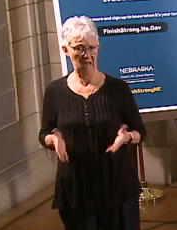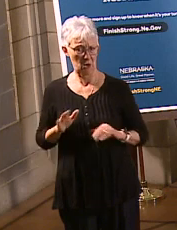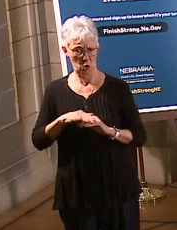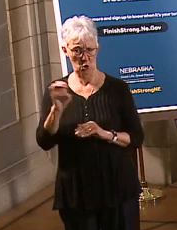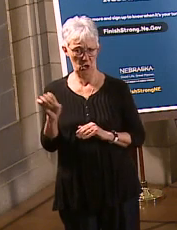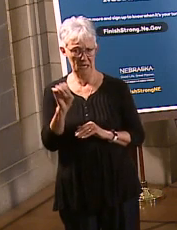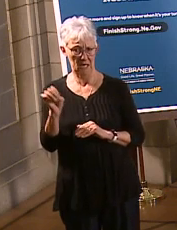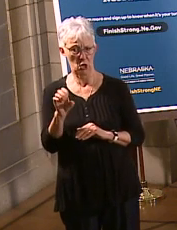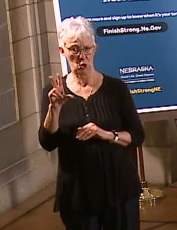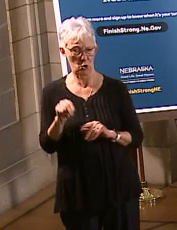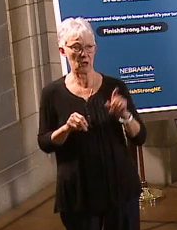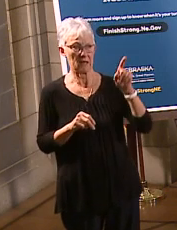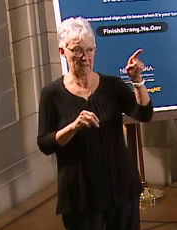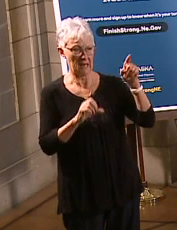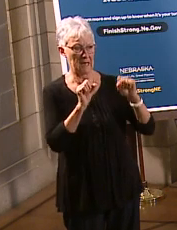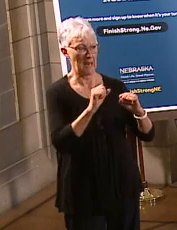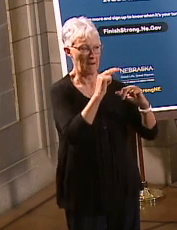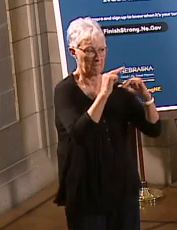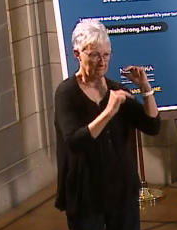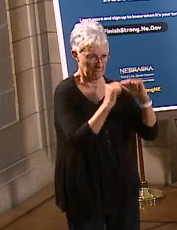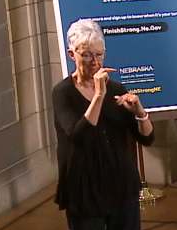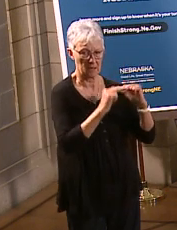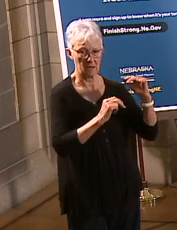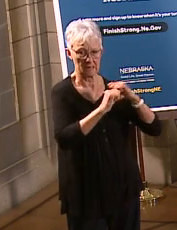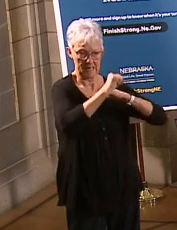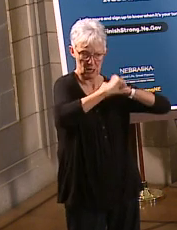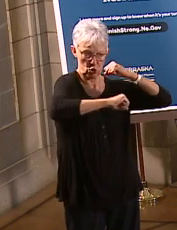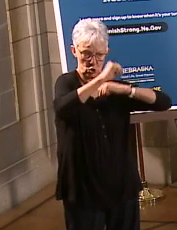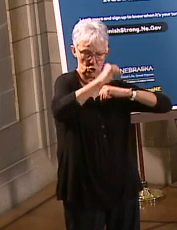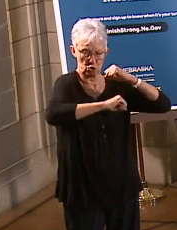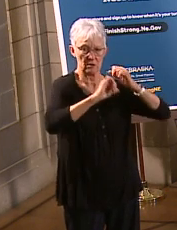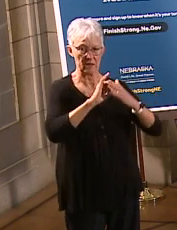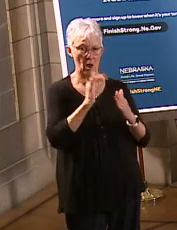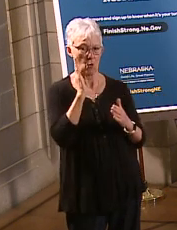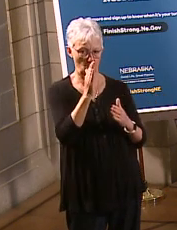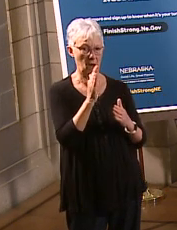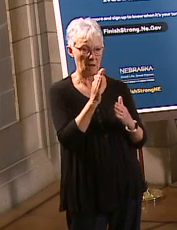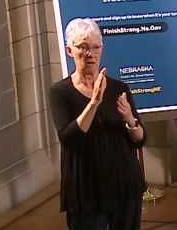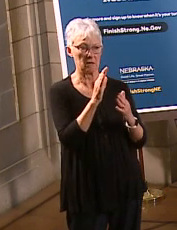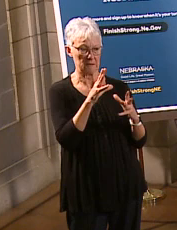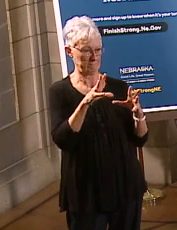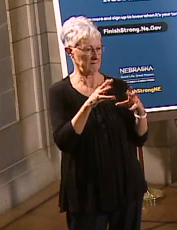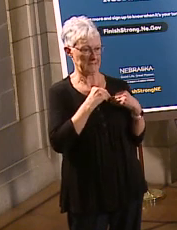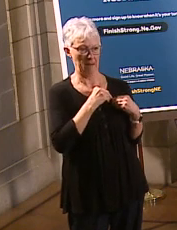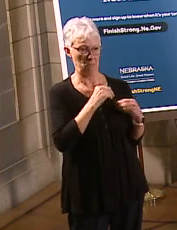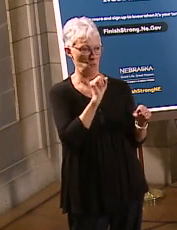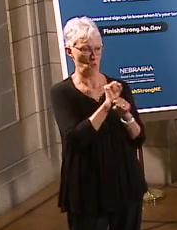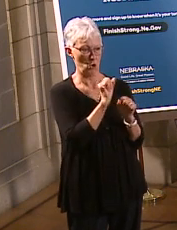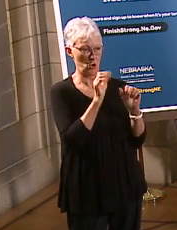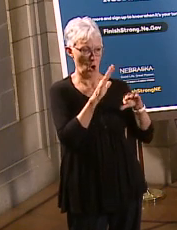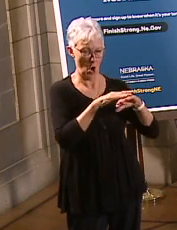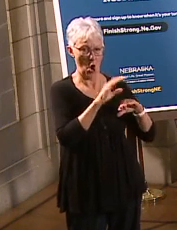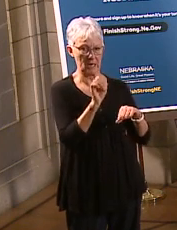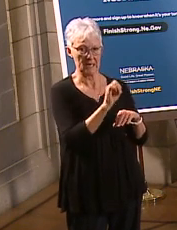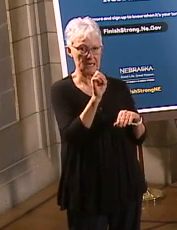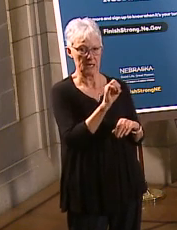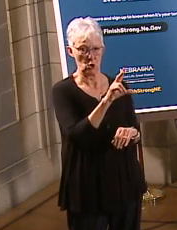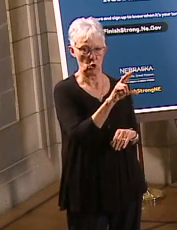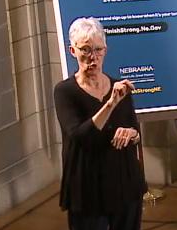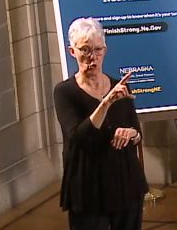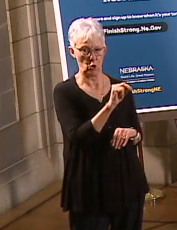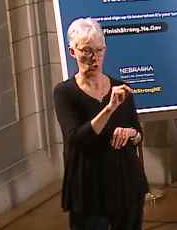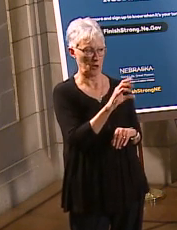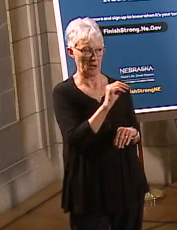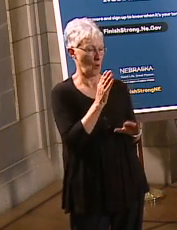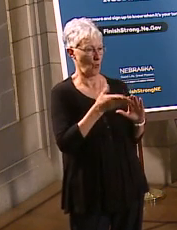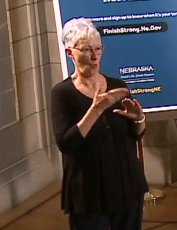engines that are designed to run specifically on E30 and would save consumers even more money. And what's the difference between